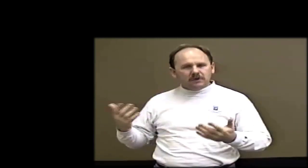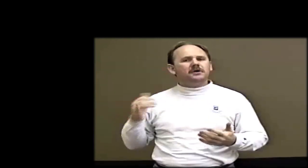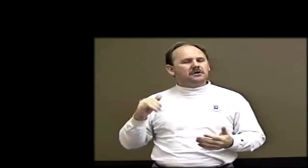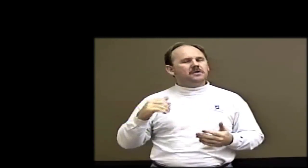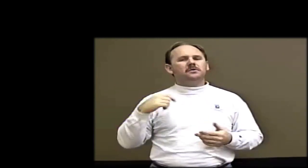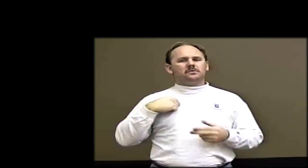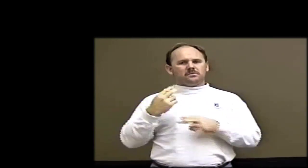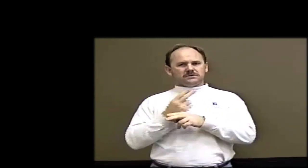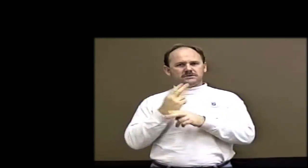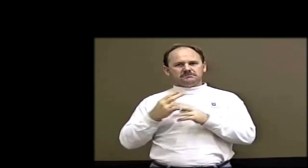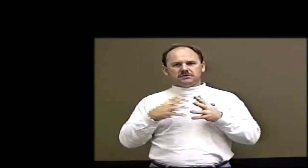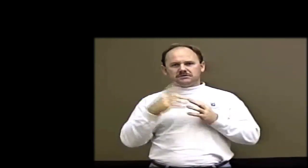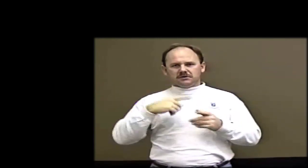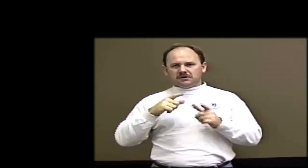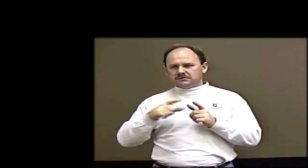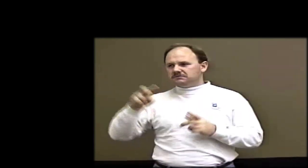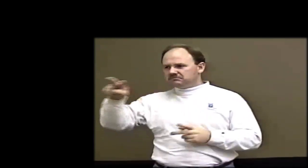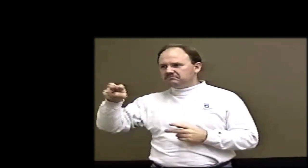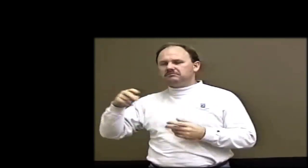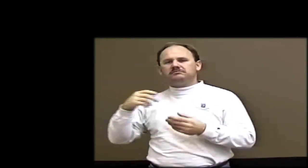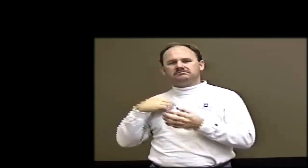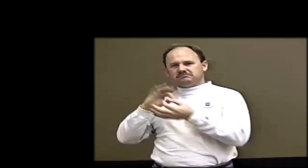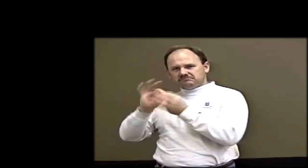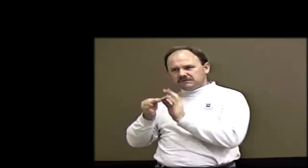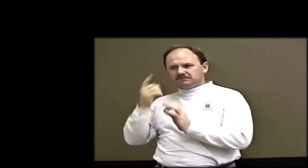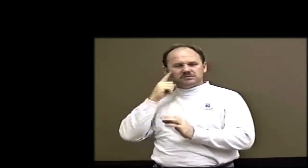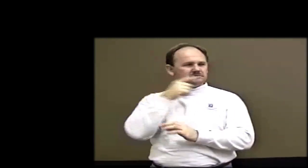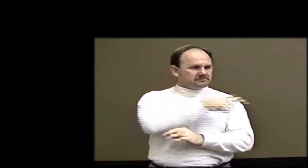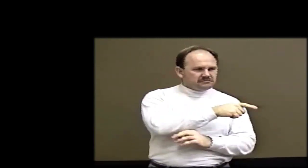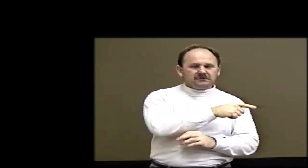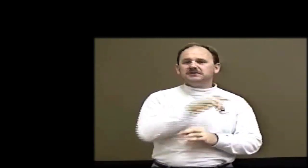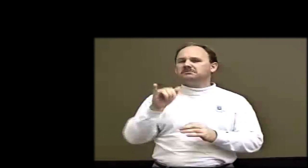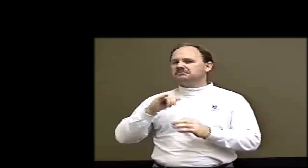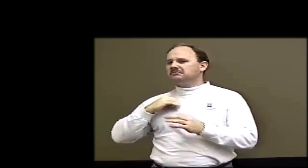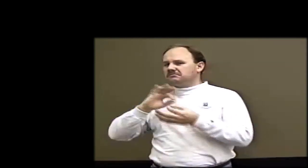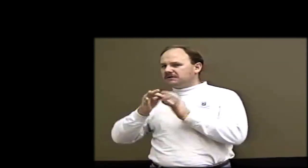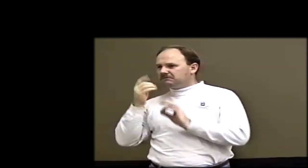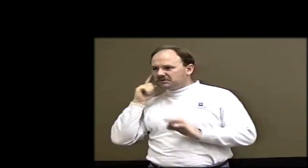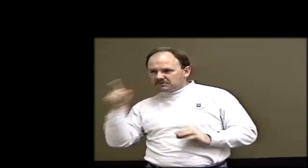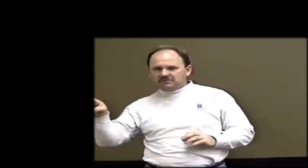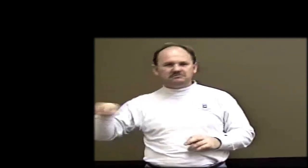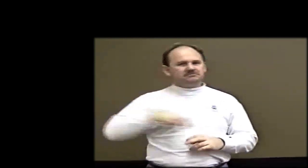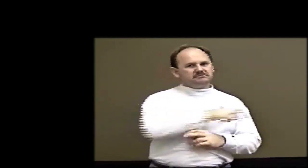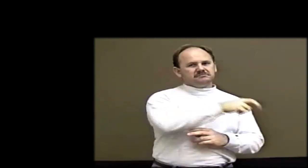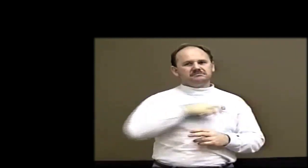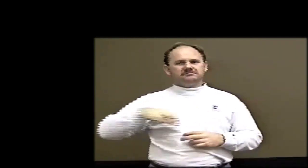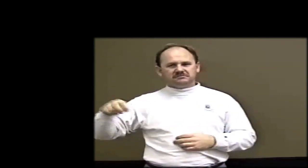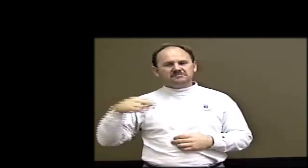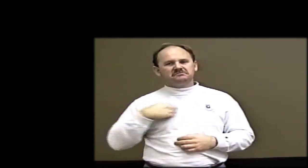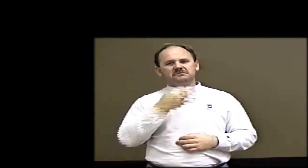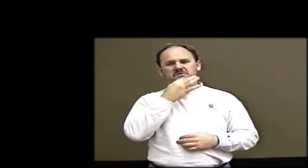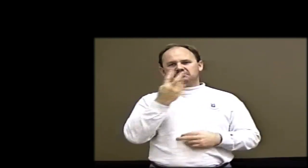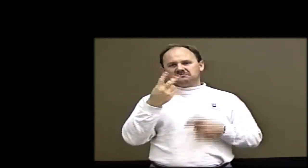I've become proficient enough to be considered trilingual and go back and forth between ASL, Auslan, and English.